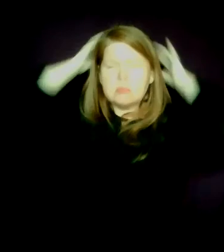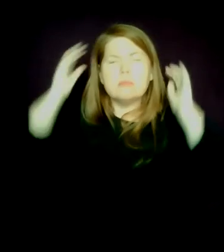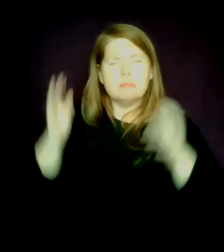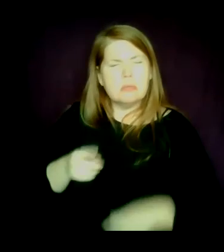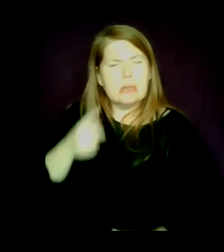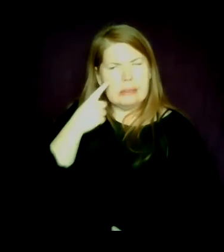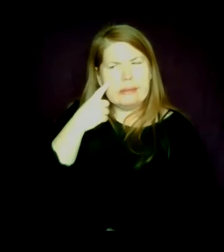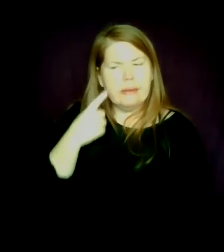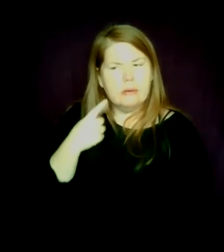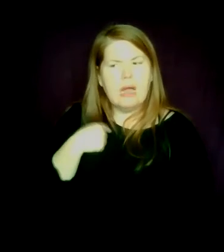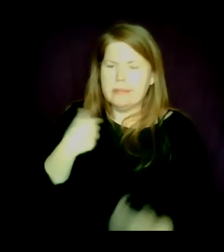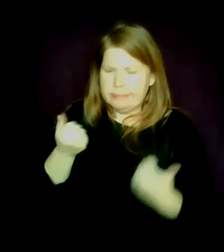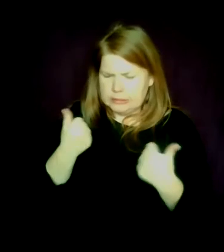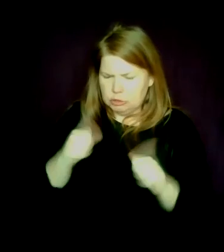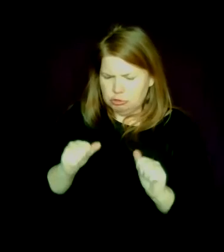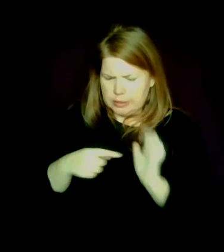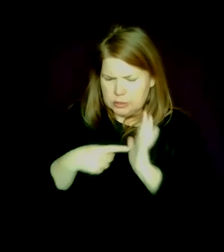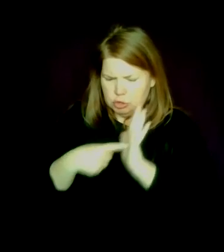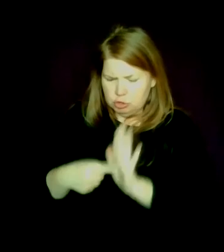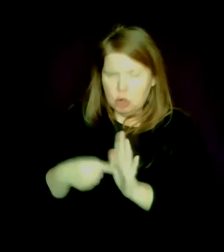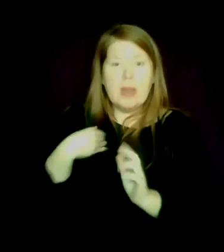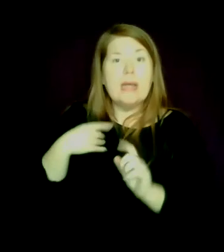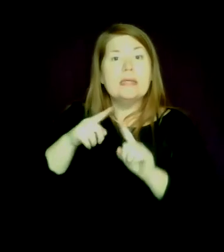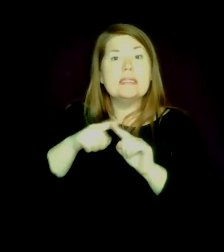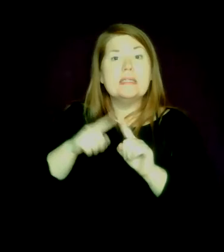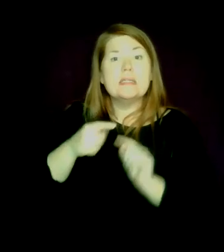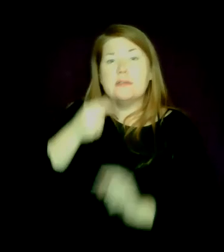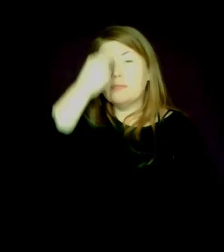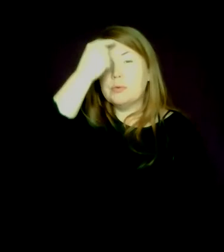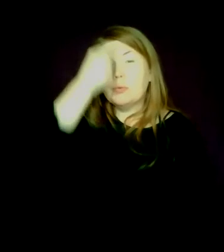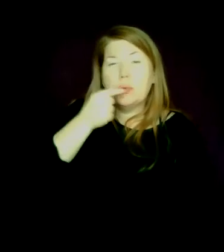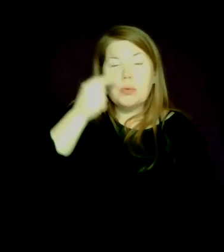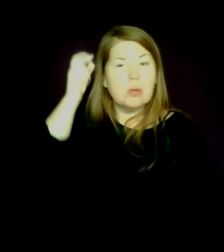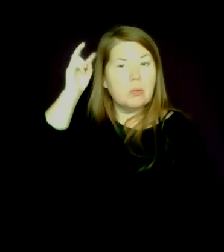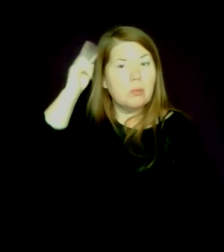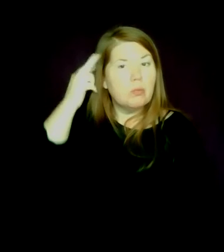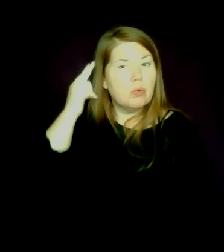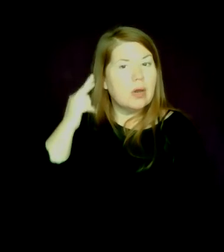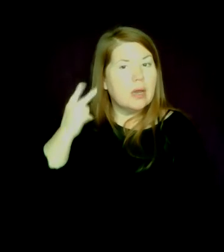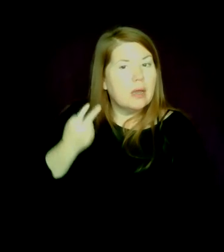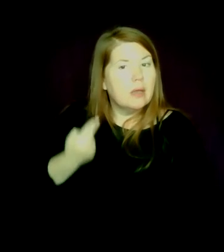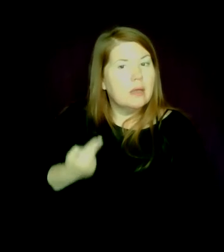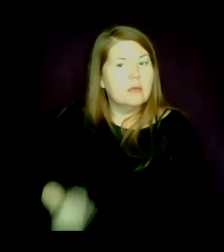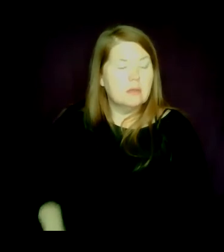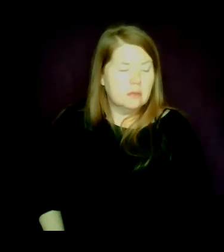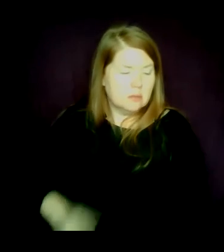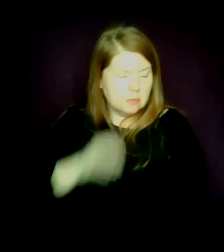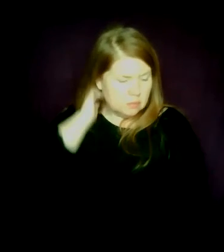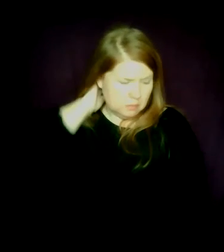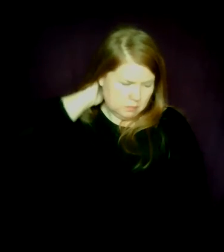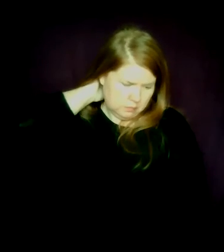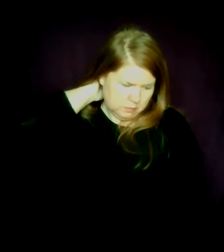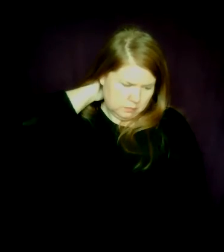to show that she's got braids in her hair because she's got braids in her hair.